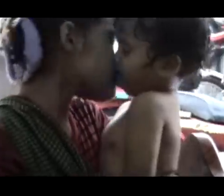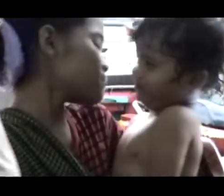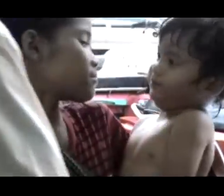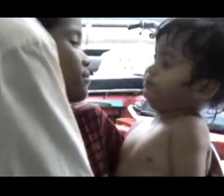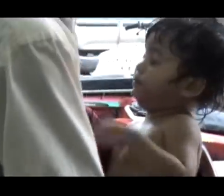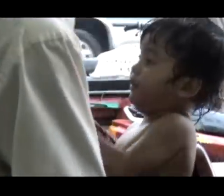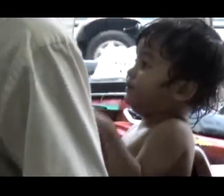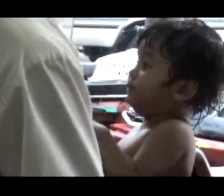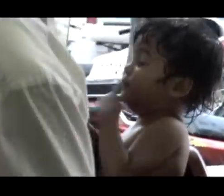excuse.